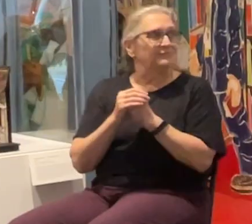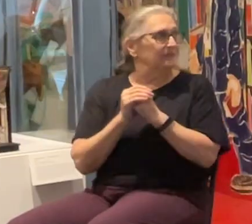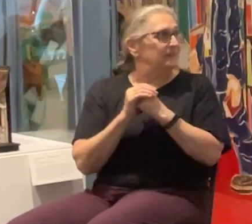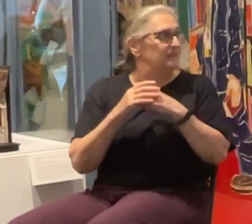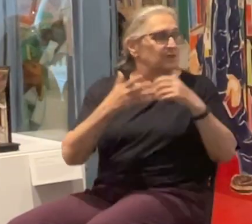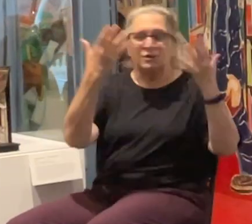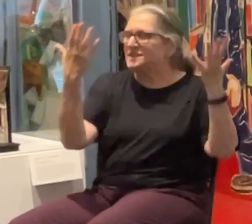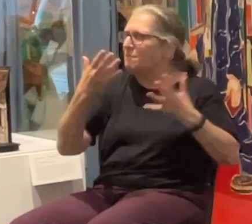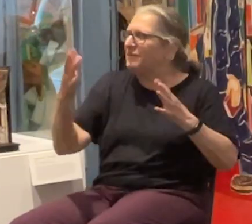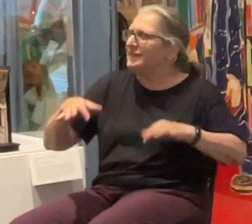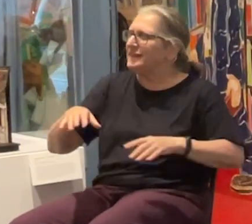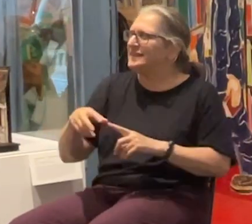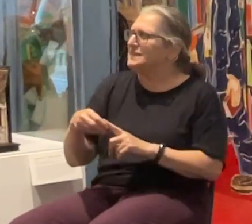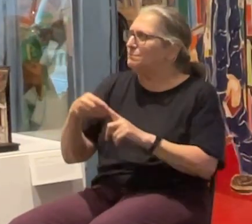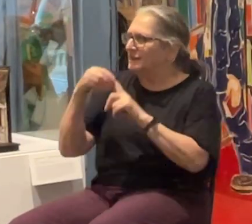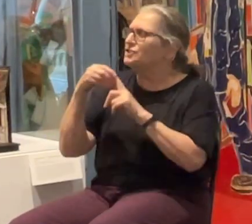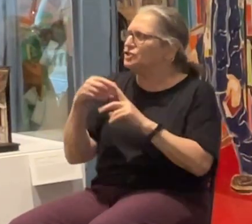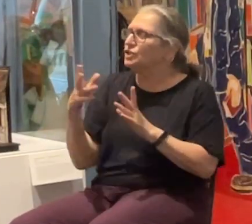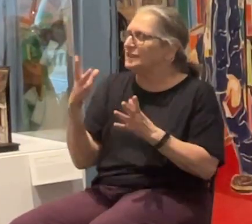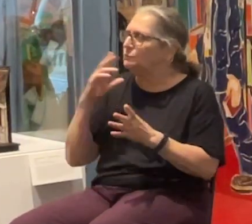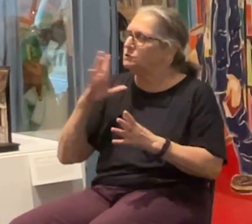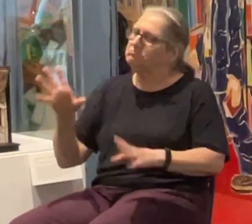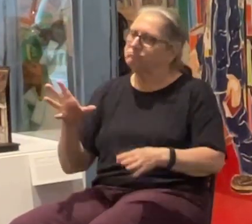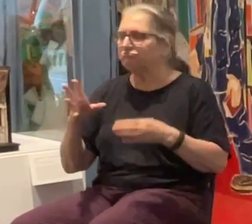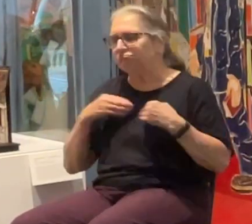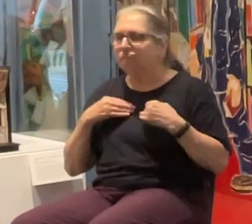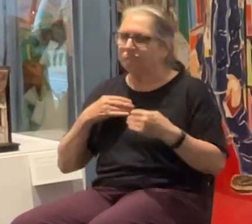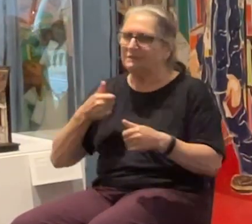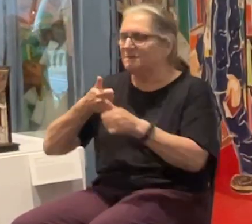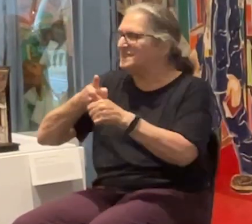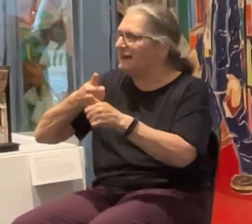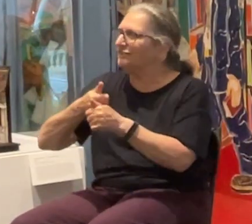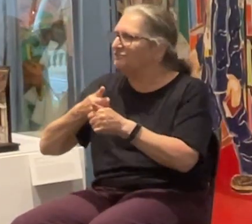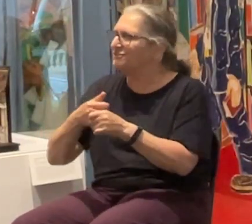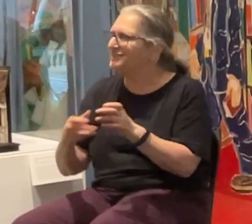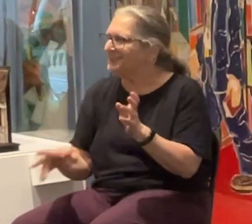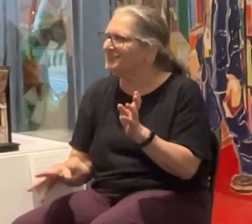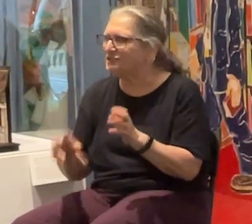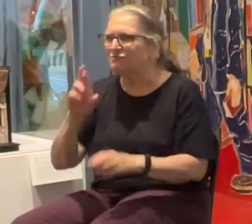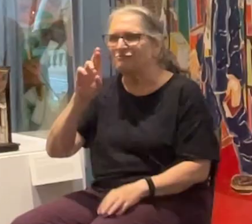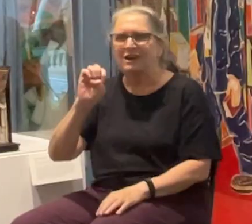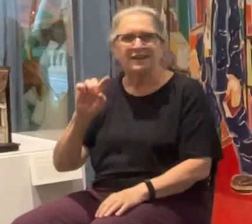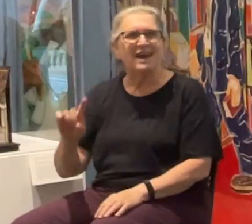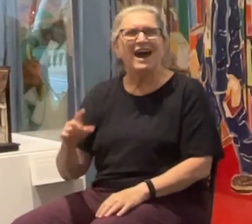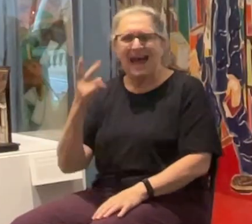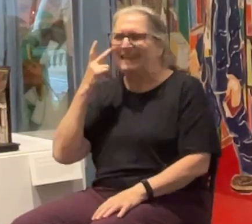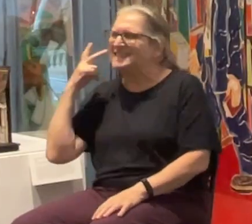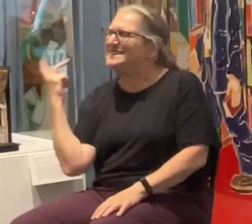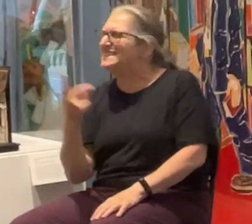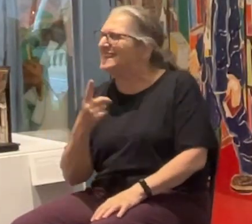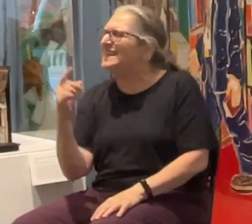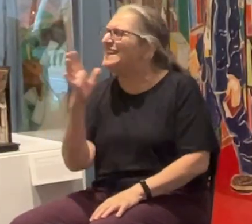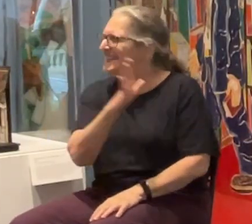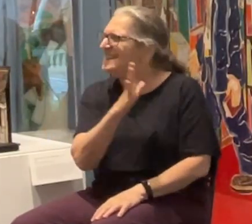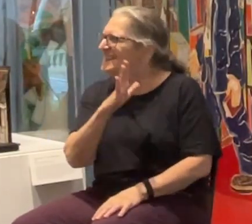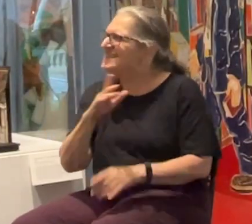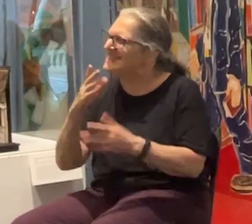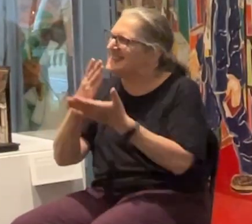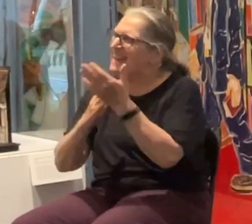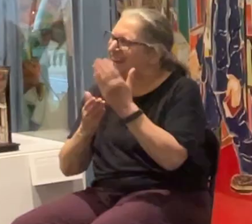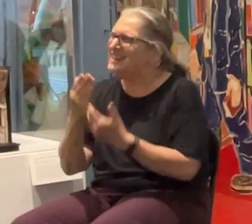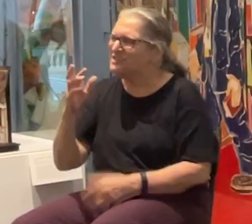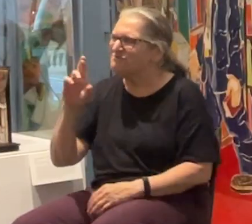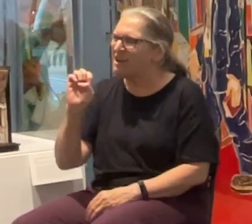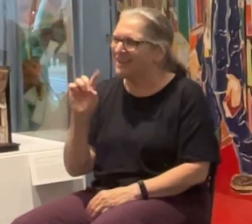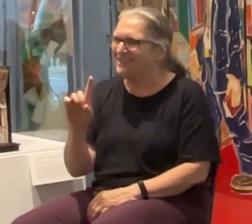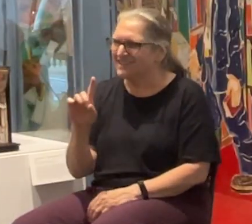Well, something special he'll take on himself. So, after all my years, I can kind of see his hand, and I can even, after many years,